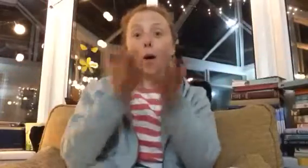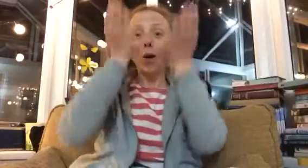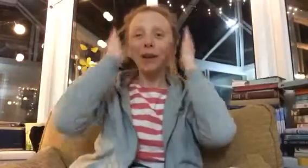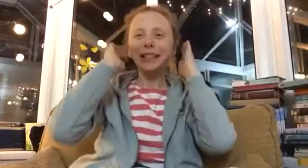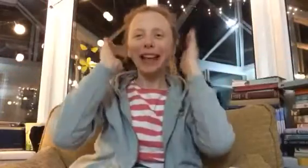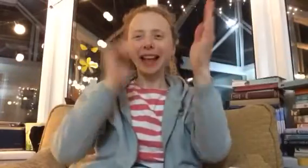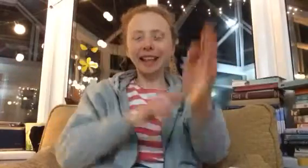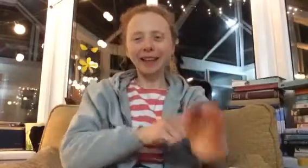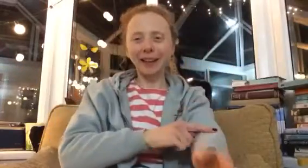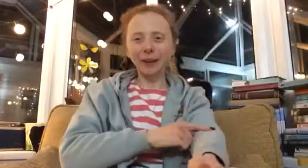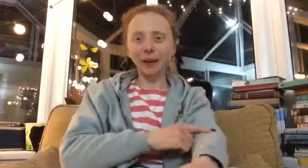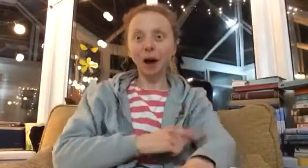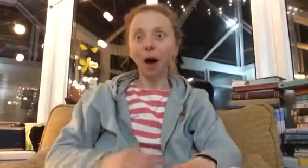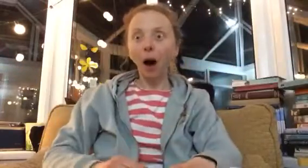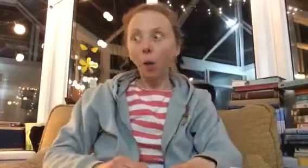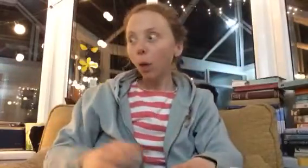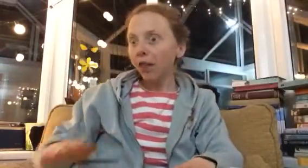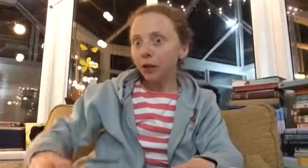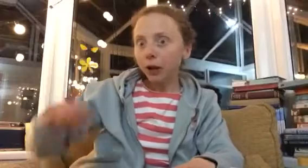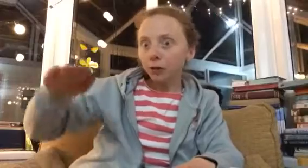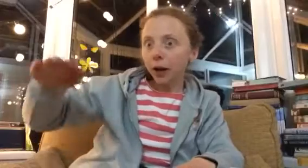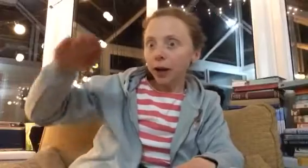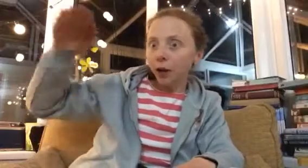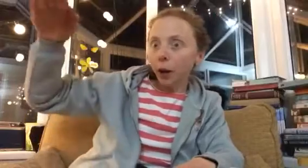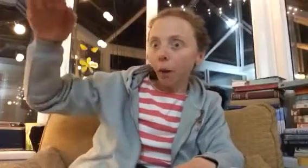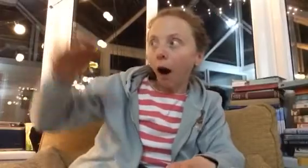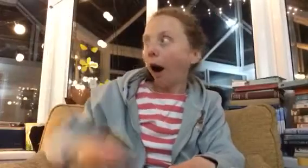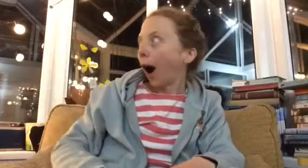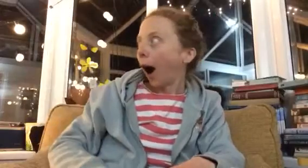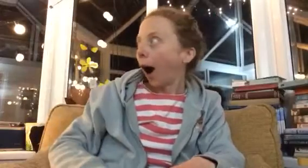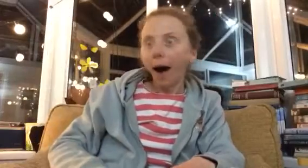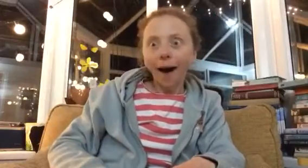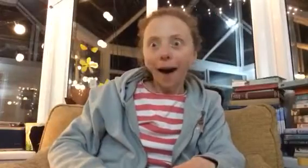all day long. What are the children going to do?